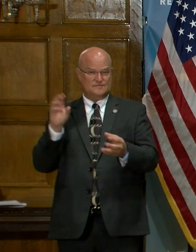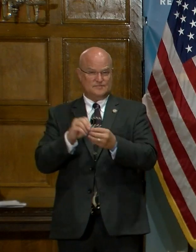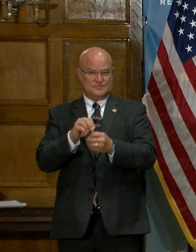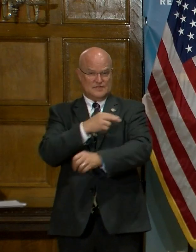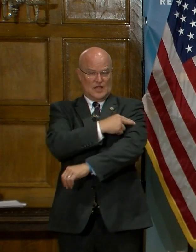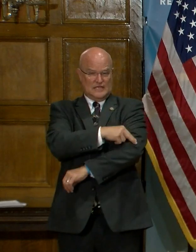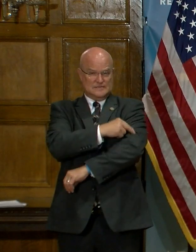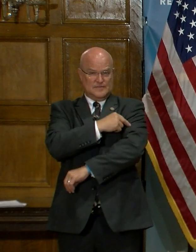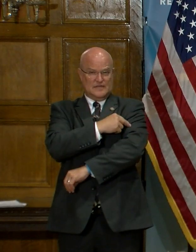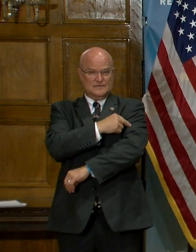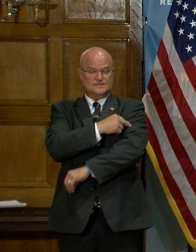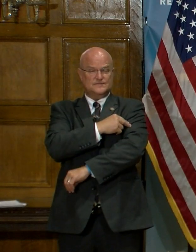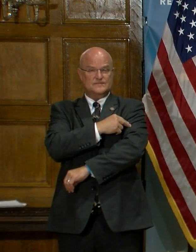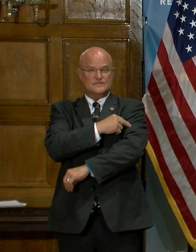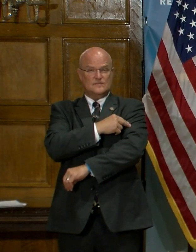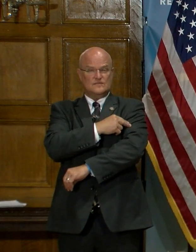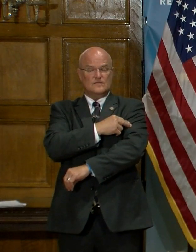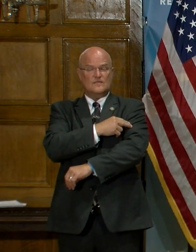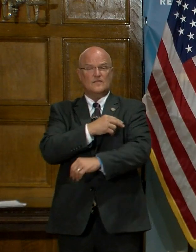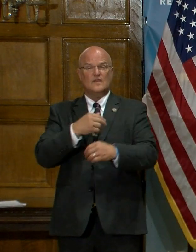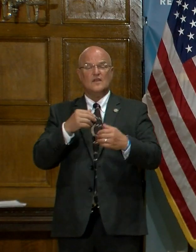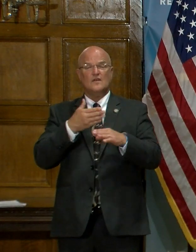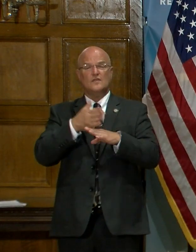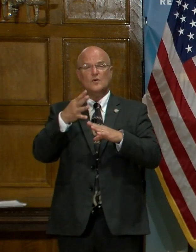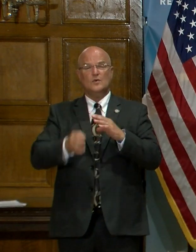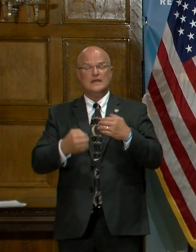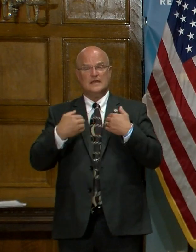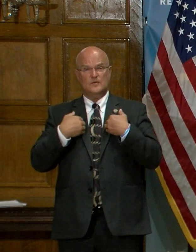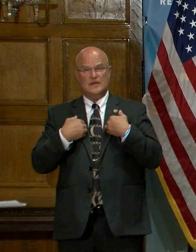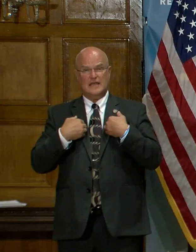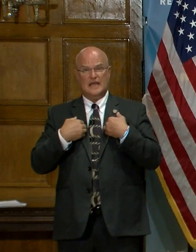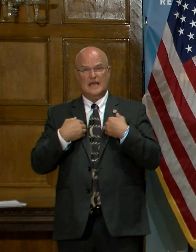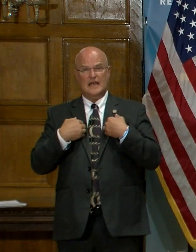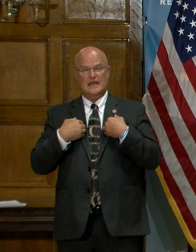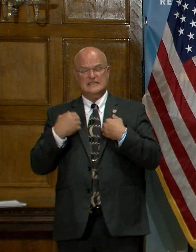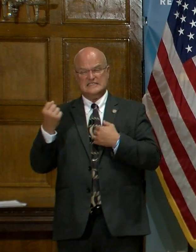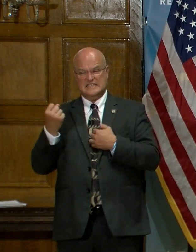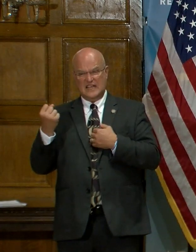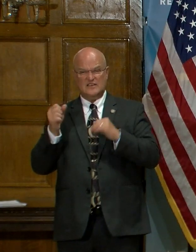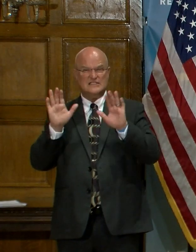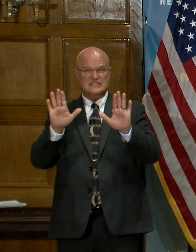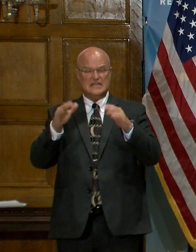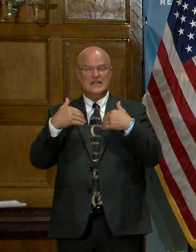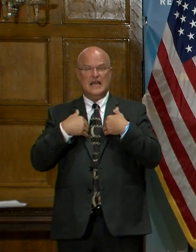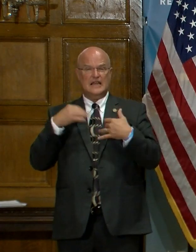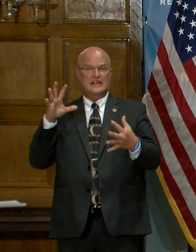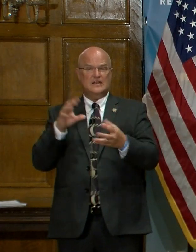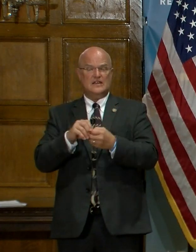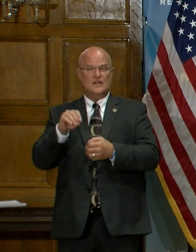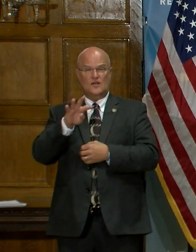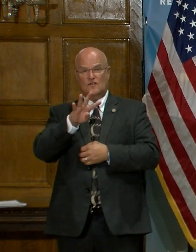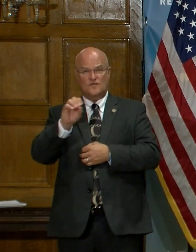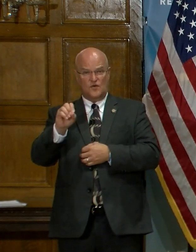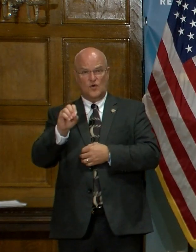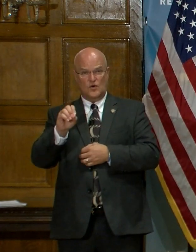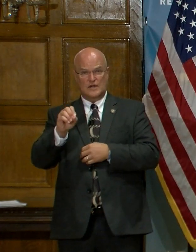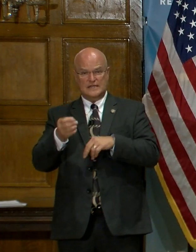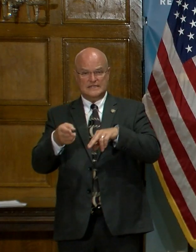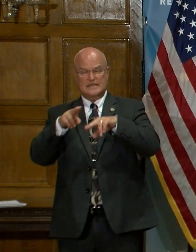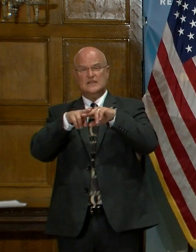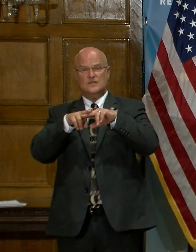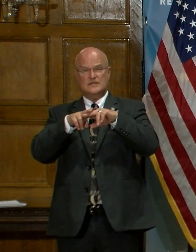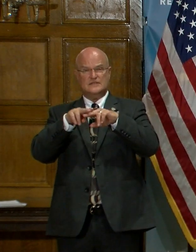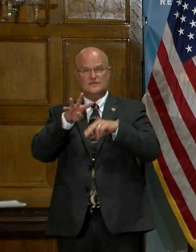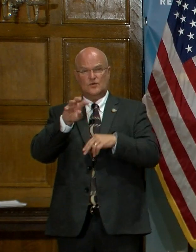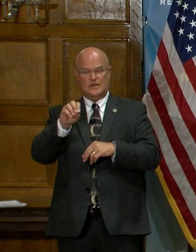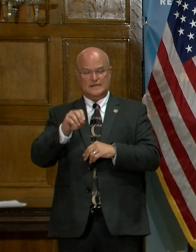currently hospitalized. Over the weekend, we had, over Saturday and Sunday, we had a total of 40, net increase